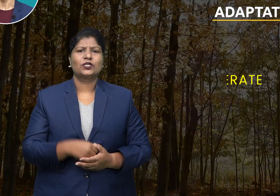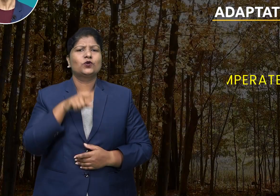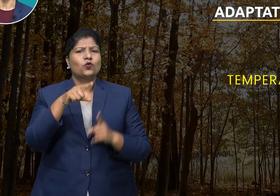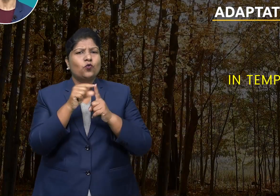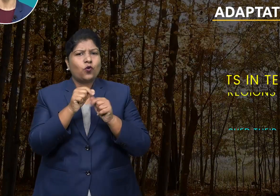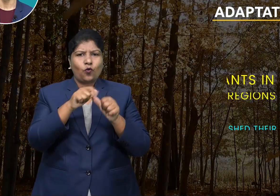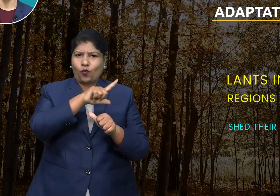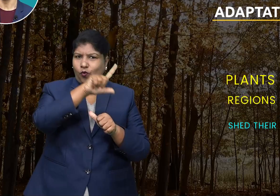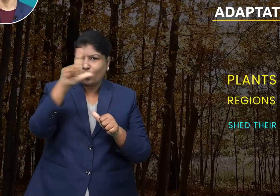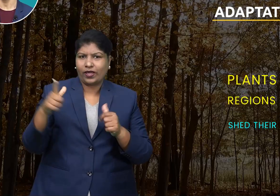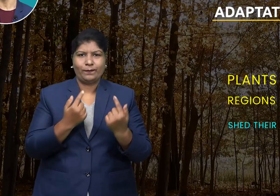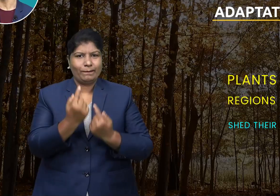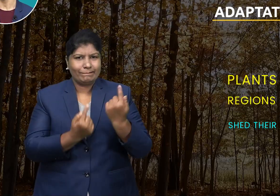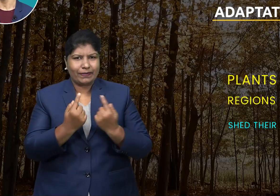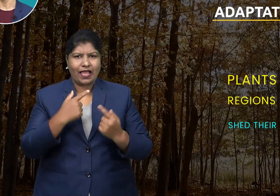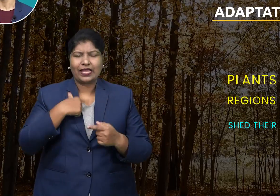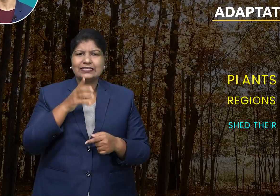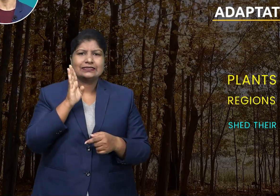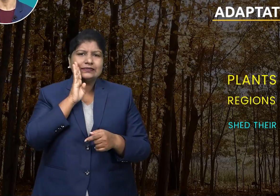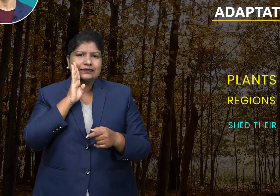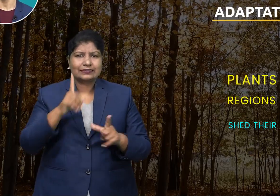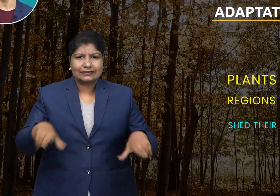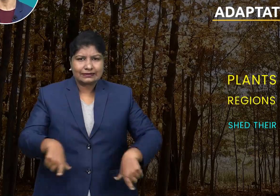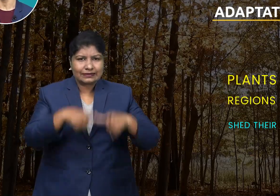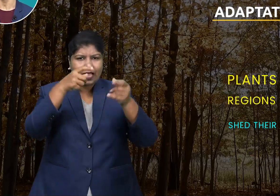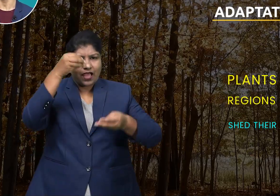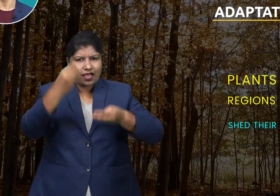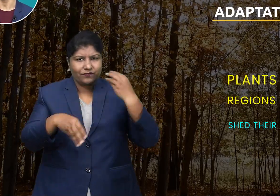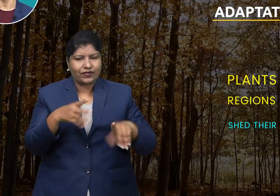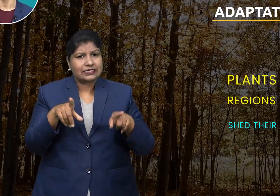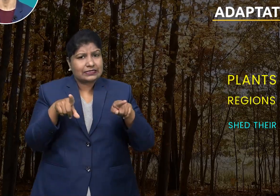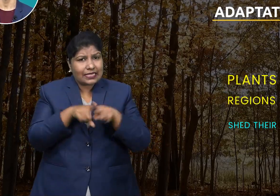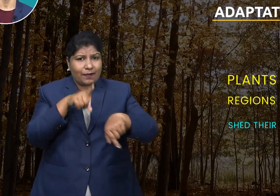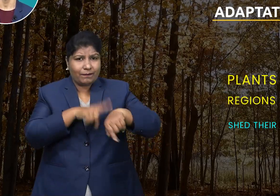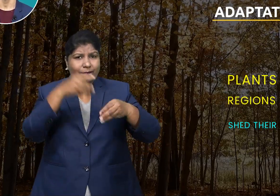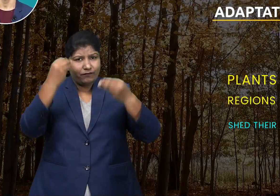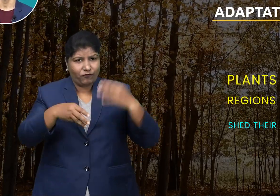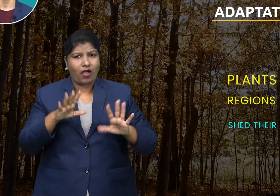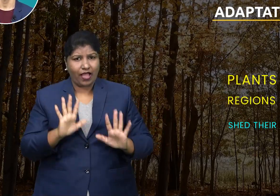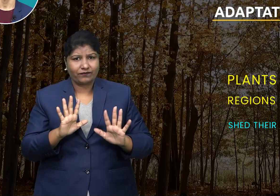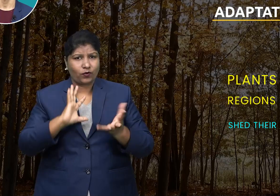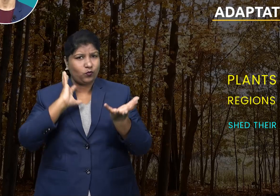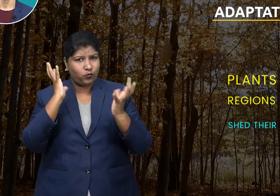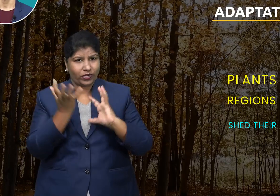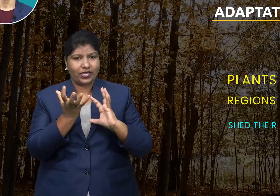Do all plants shed their leaves at the same time in a year worldwide?